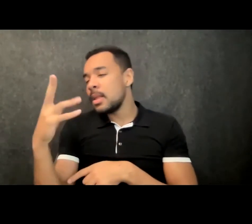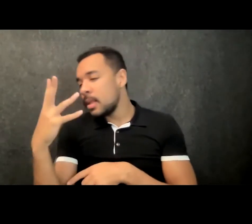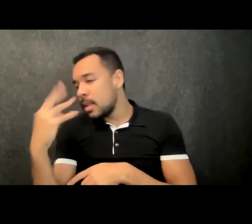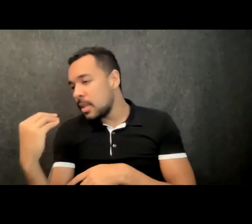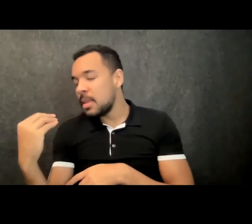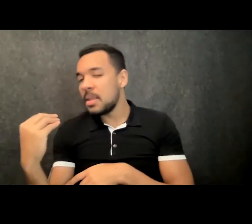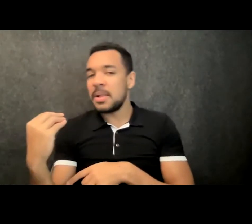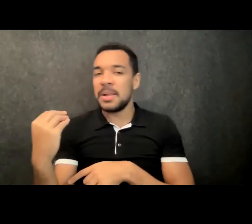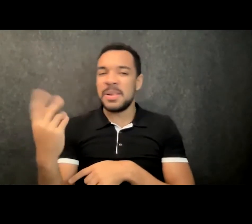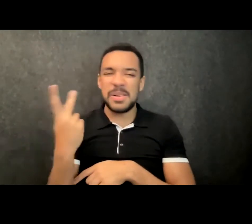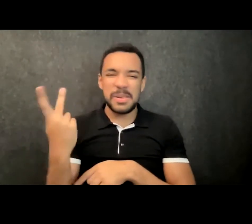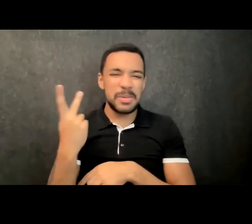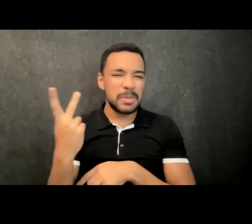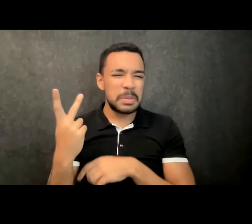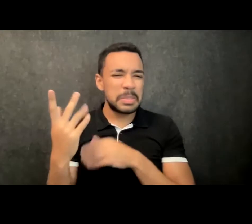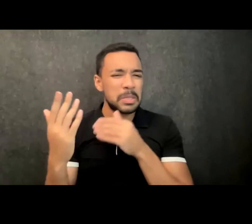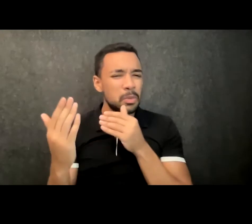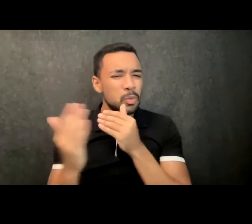that close.